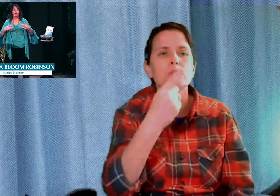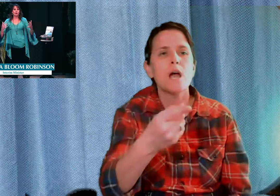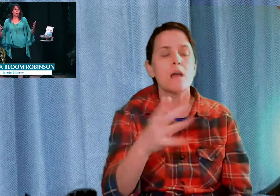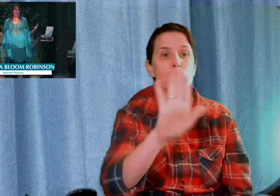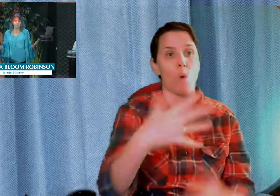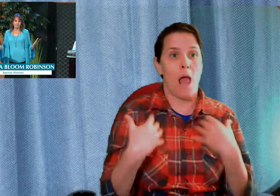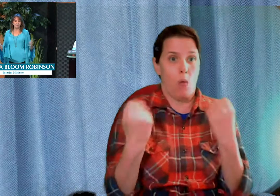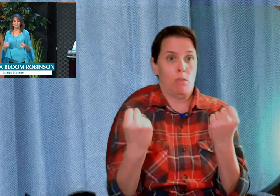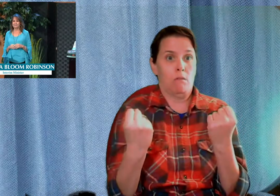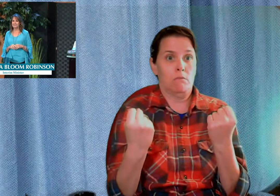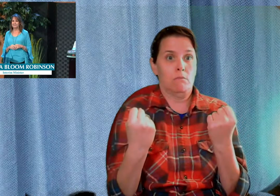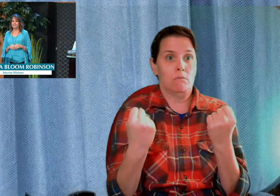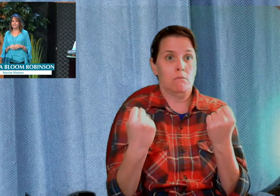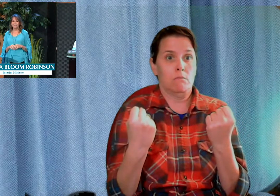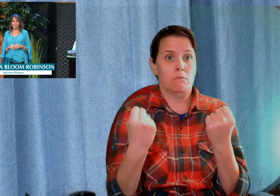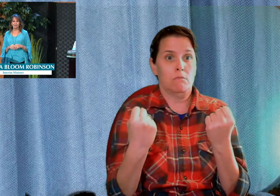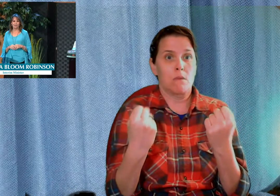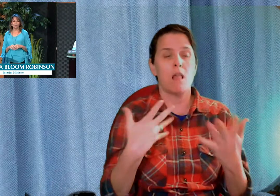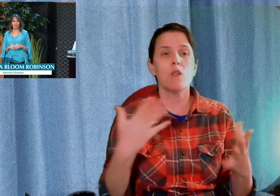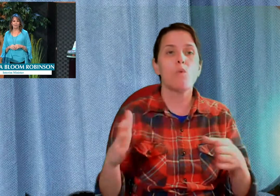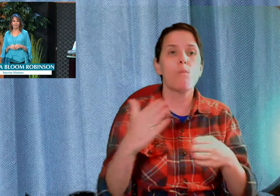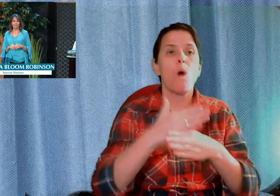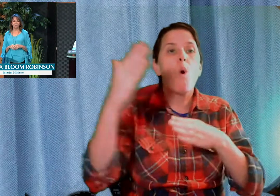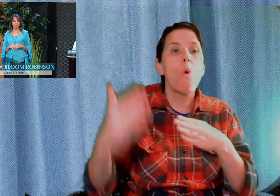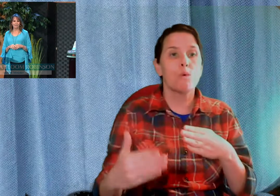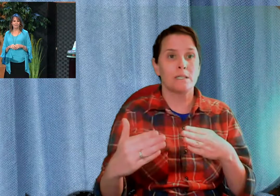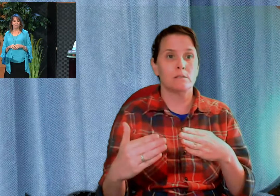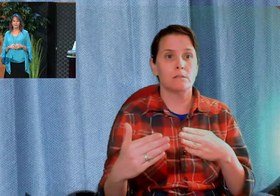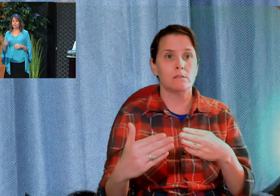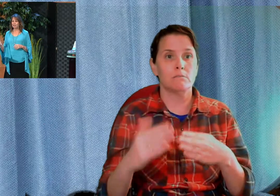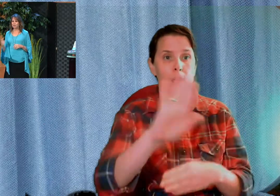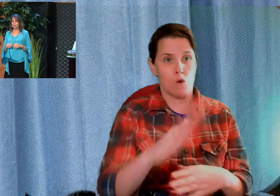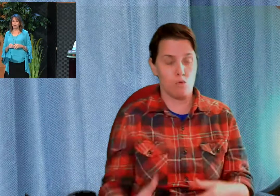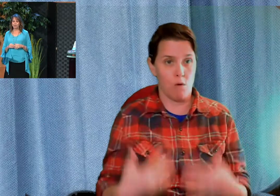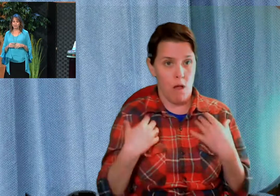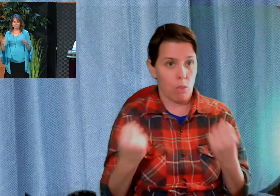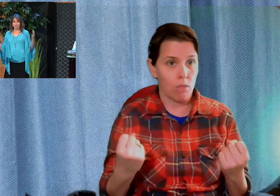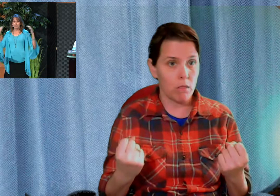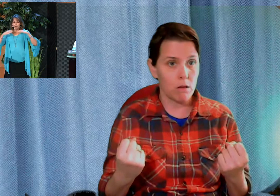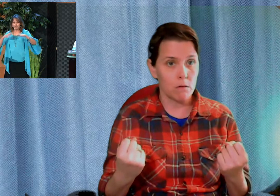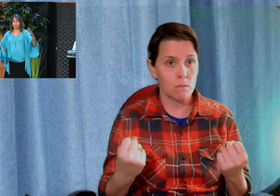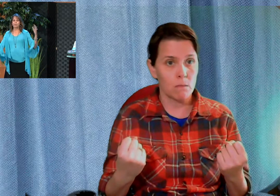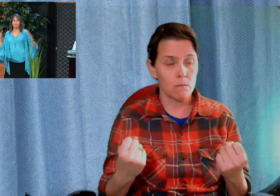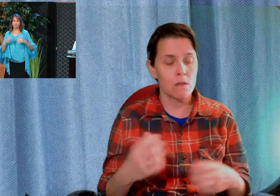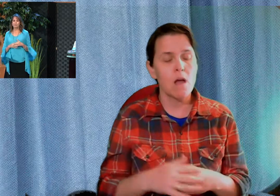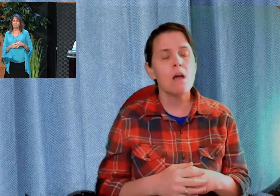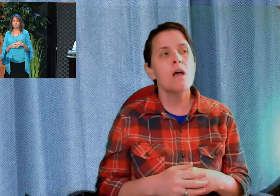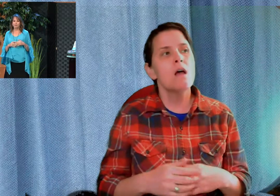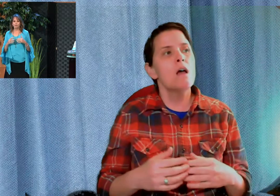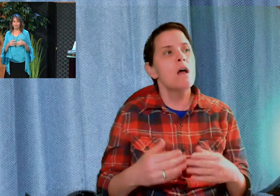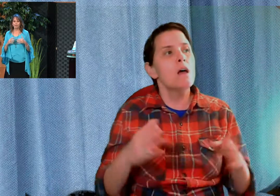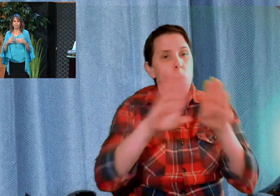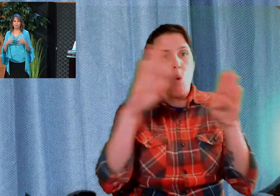a little more wholeness in your health. As I mentioned in our opening prayer, we have some people here in this